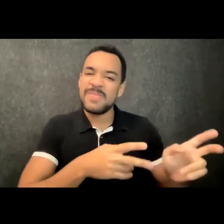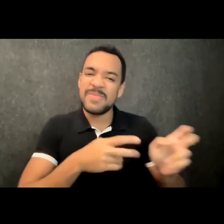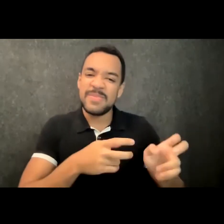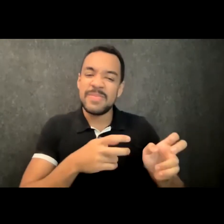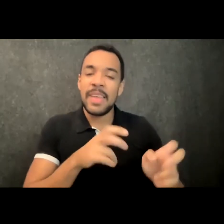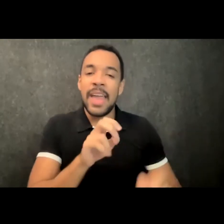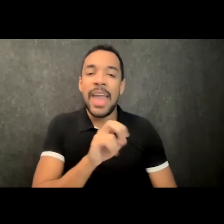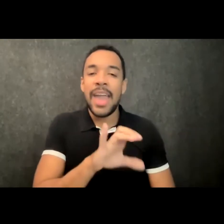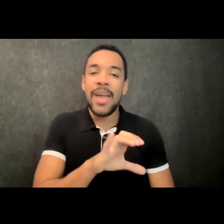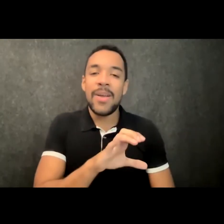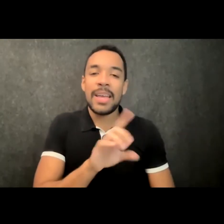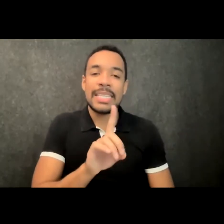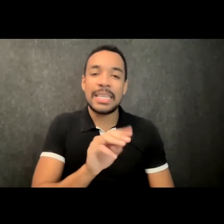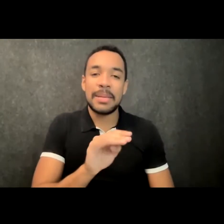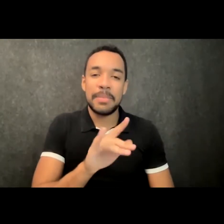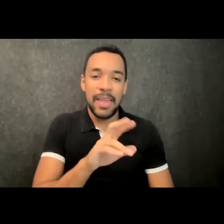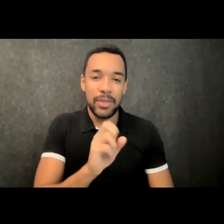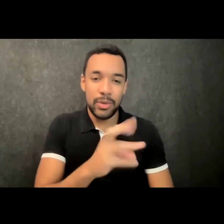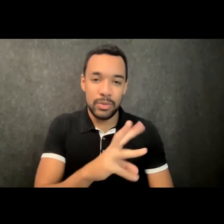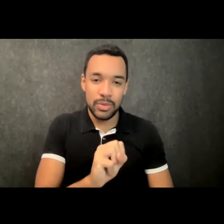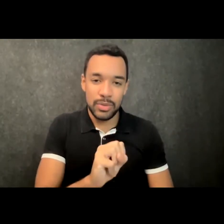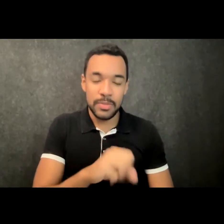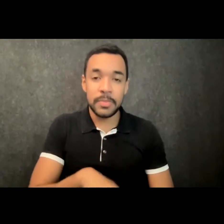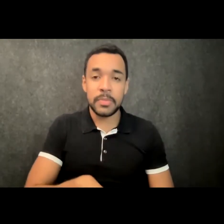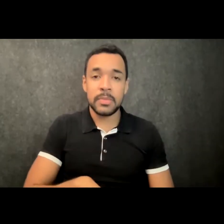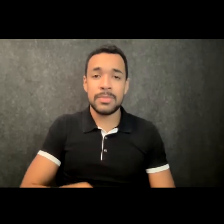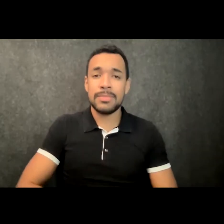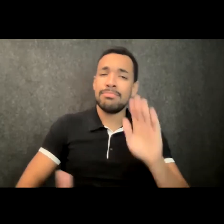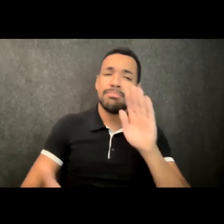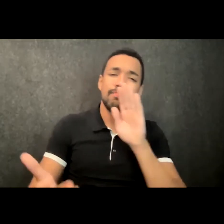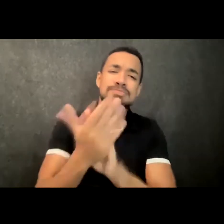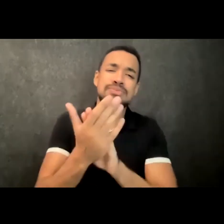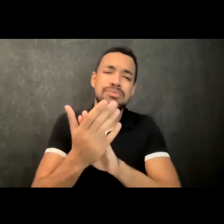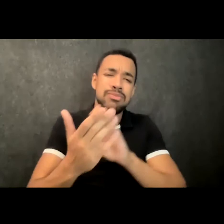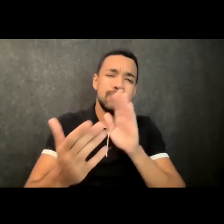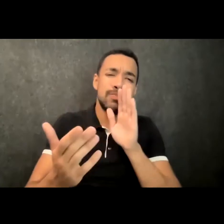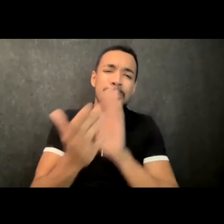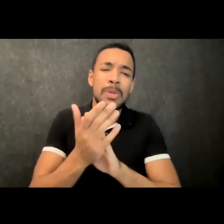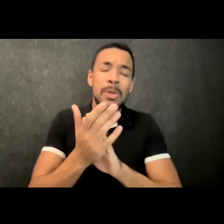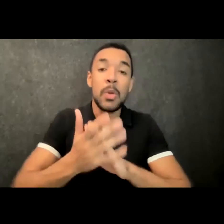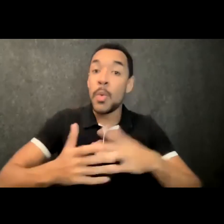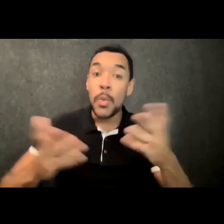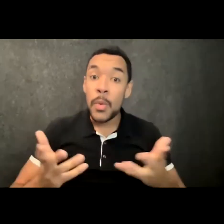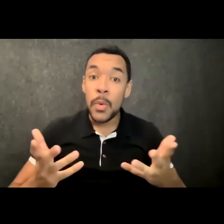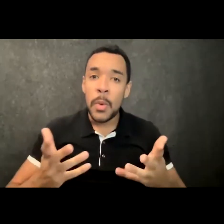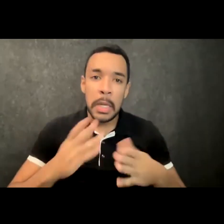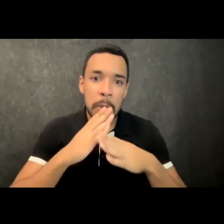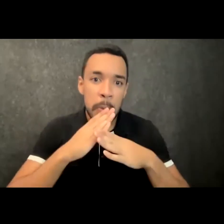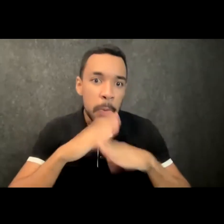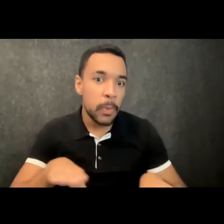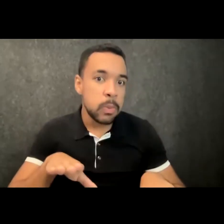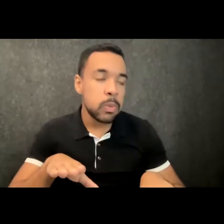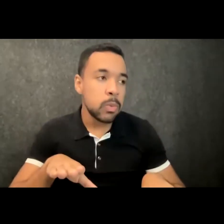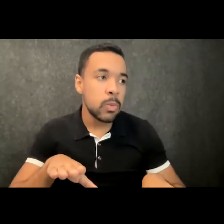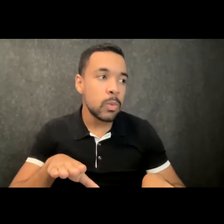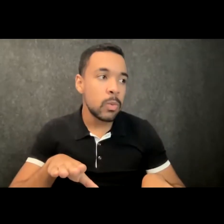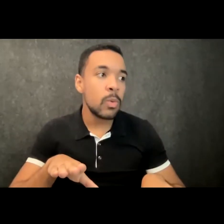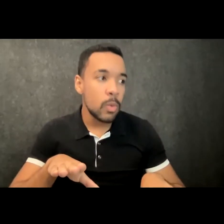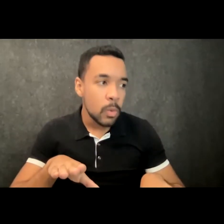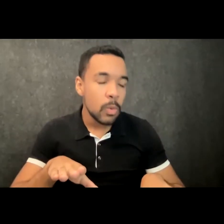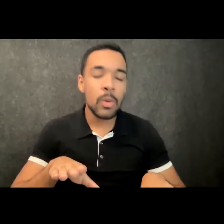Praise be to solitude's silence. Praise be to steam's ascent through